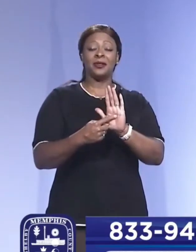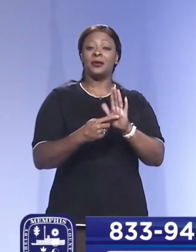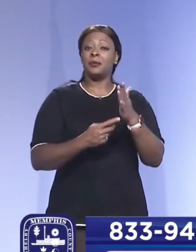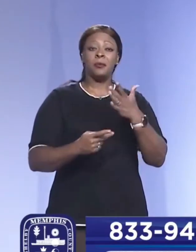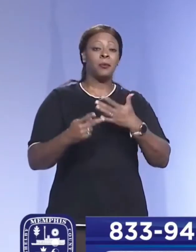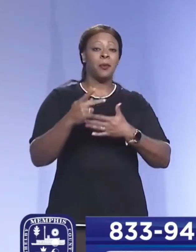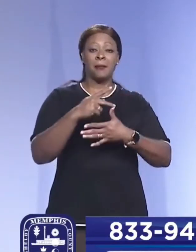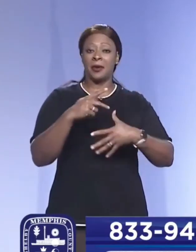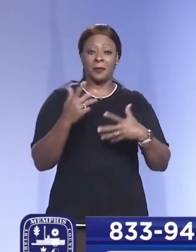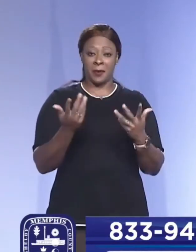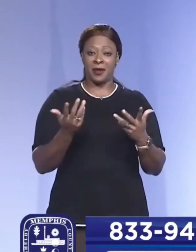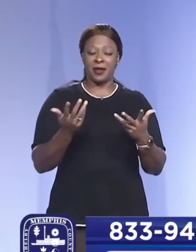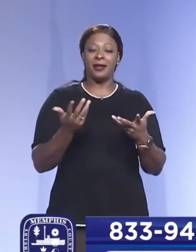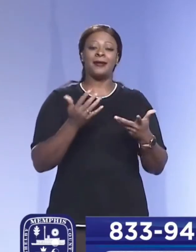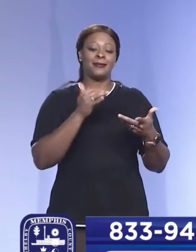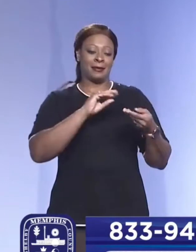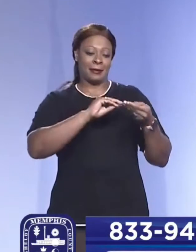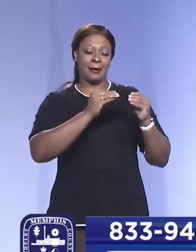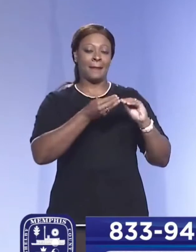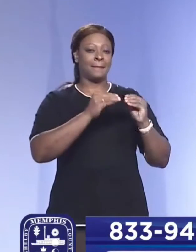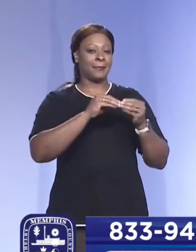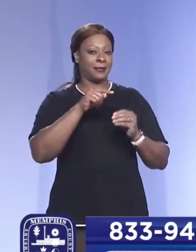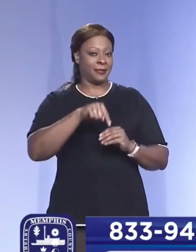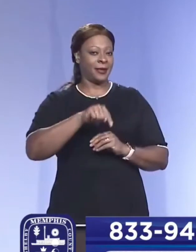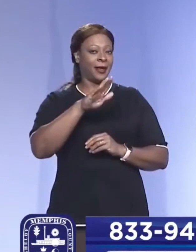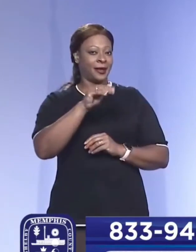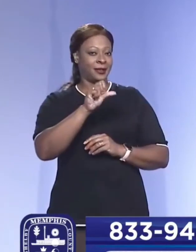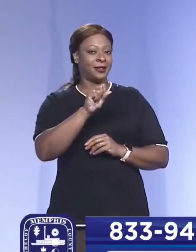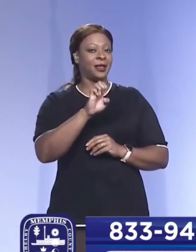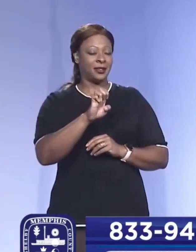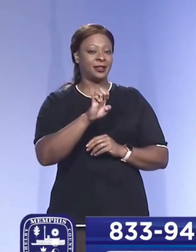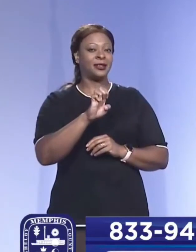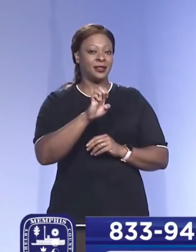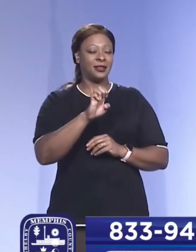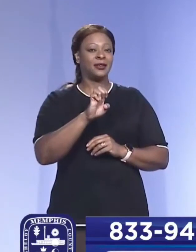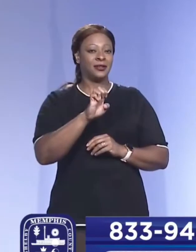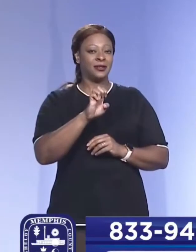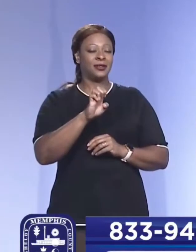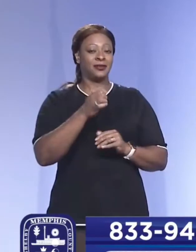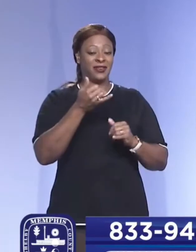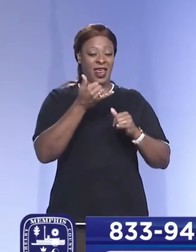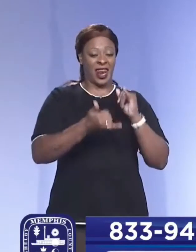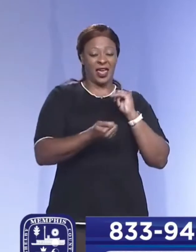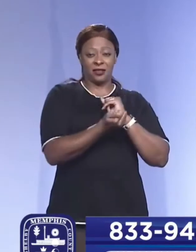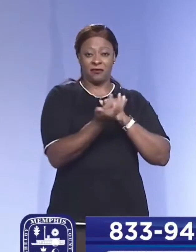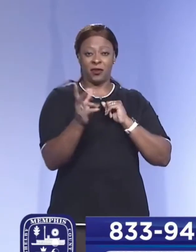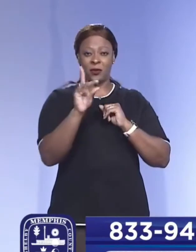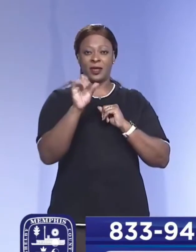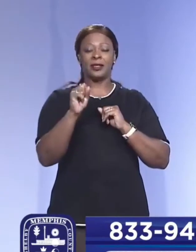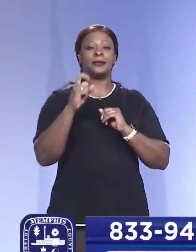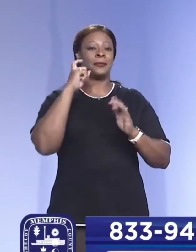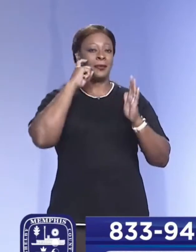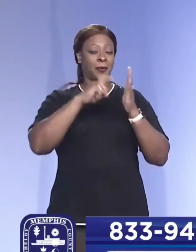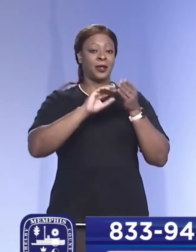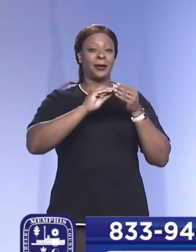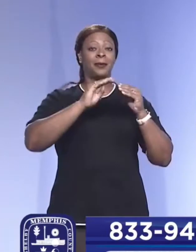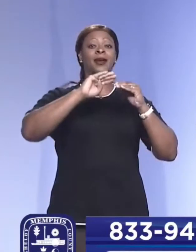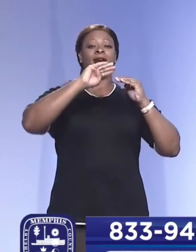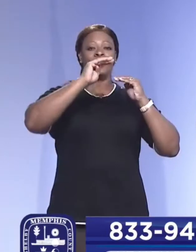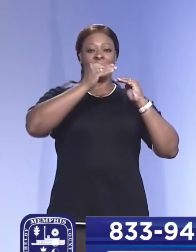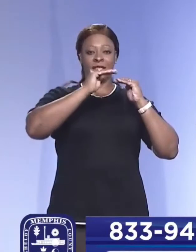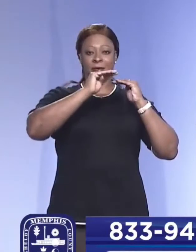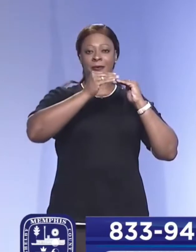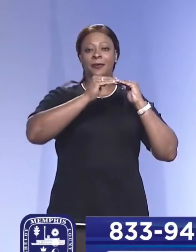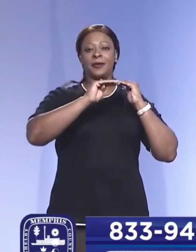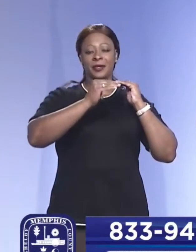Primarily, numbers of cases over past few days have decreased and is